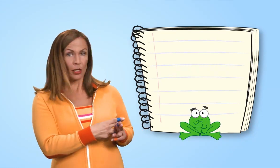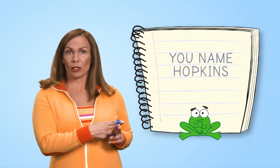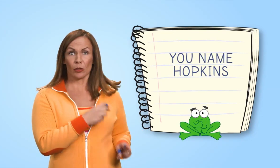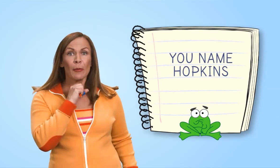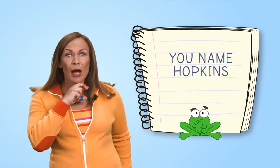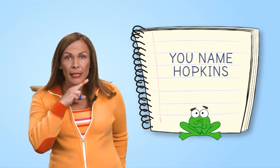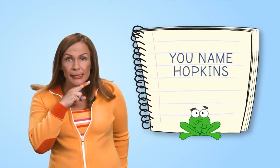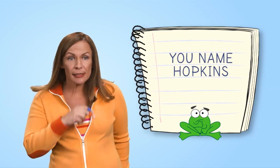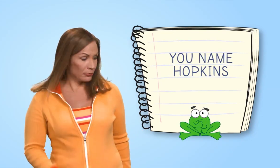You name Hopkins?